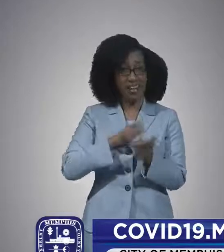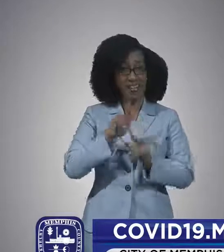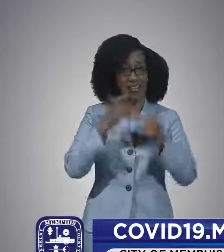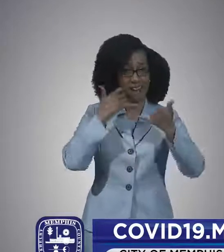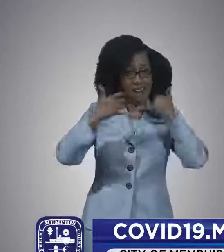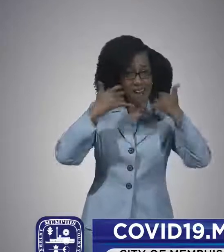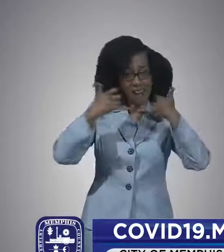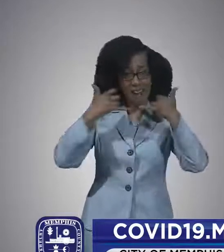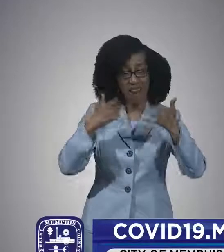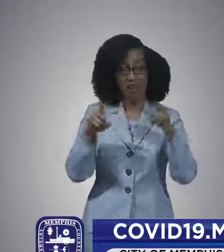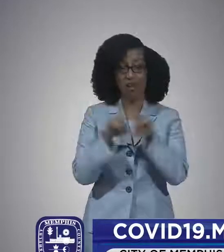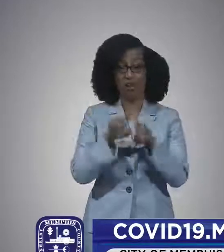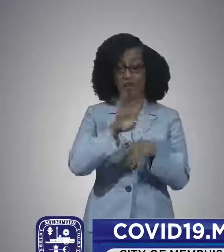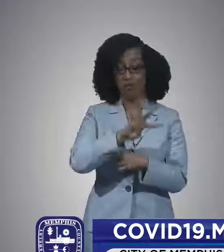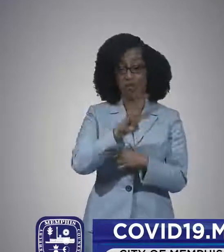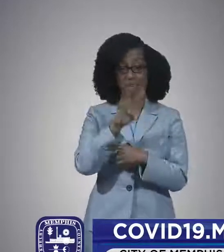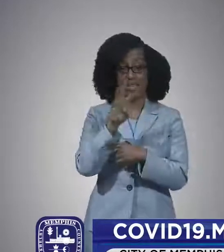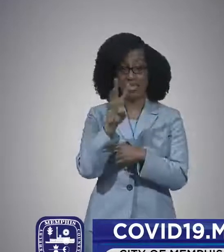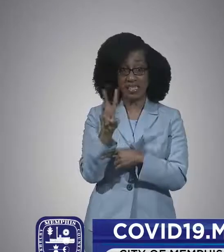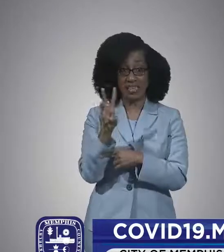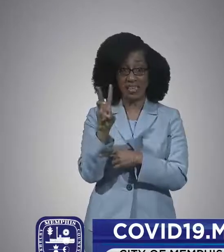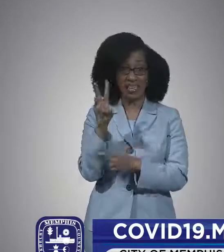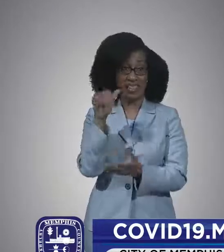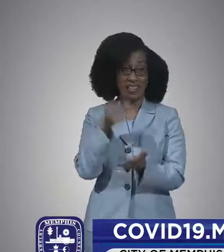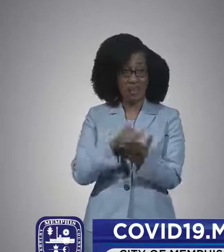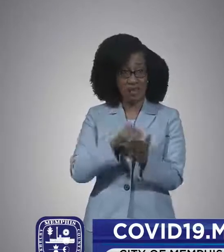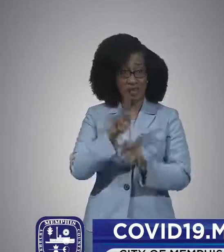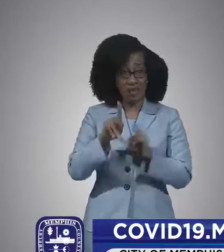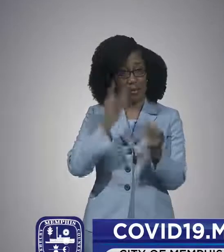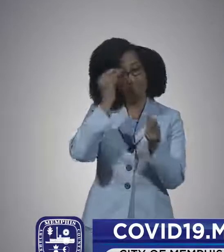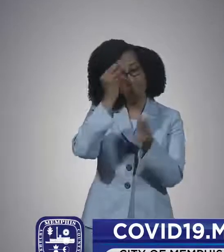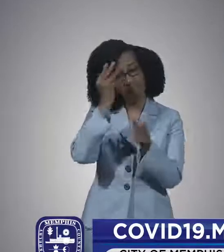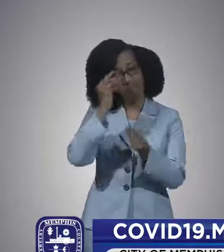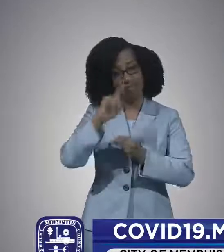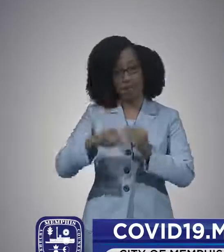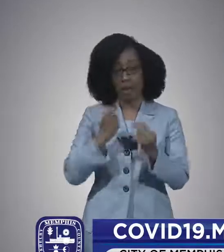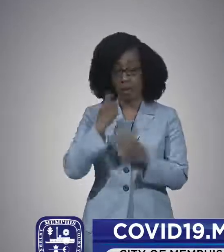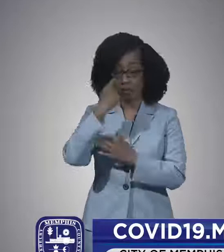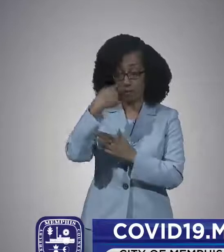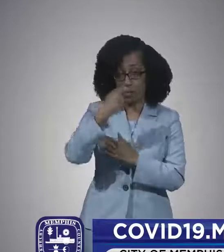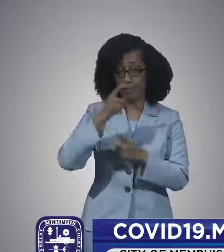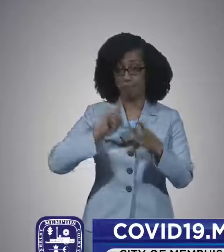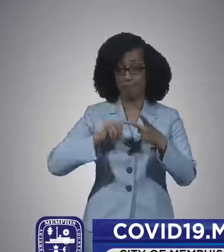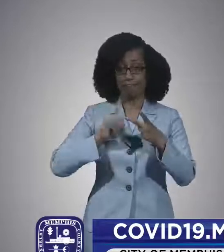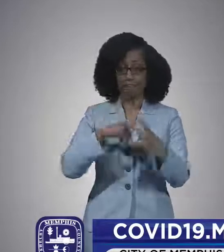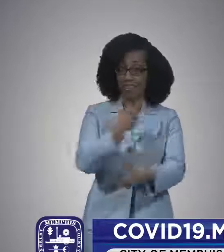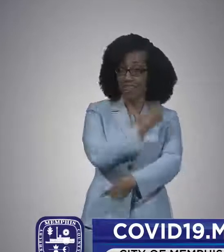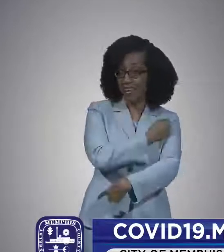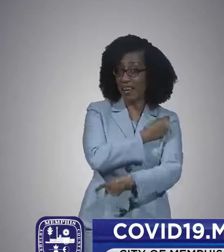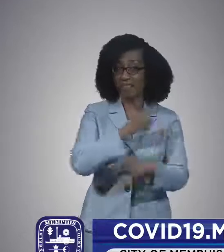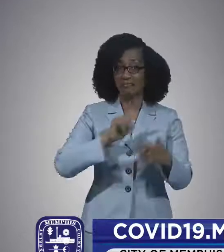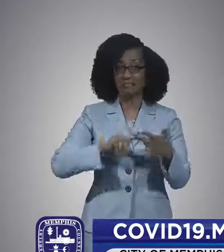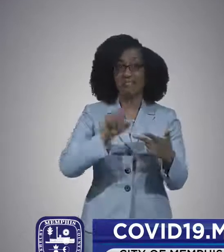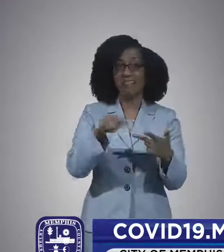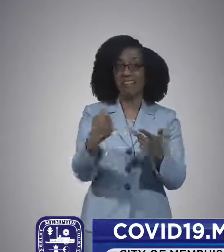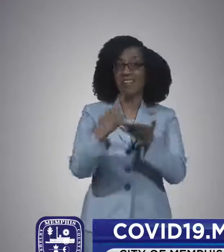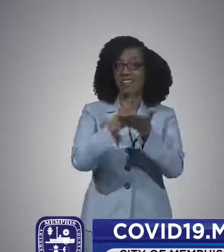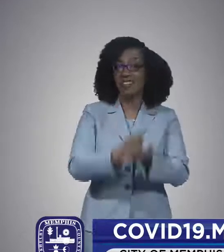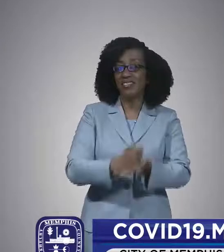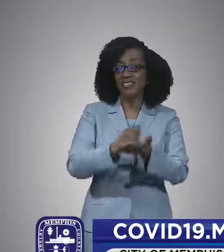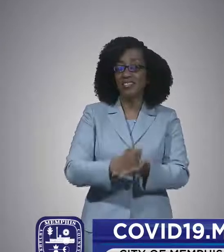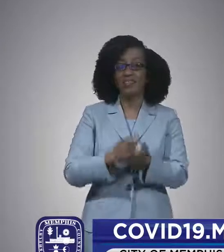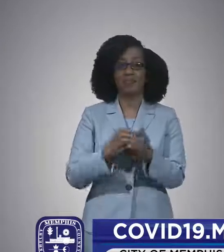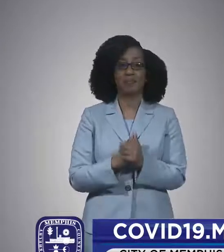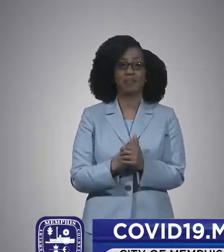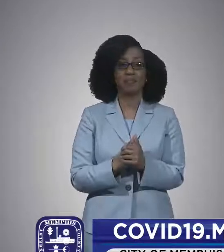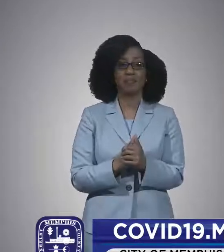with 46,000 people, giving them information about testing, vaccines, and other treatment protocols. All